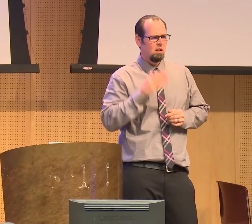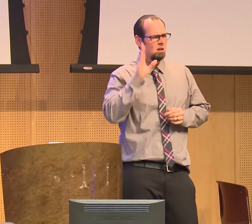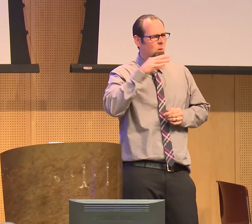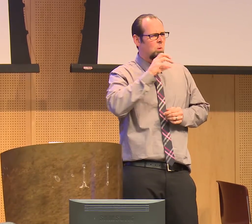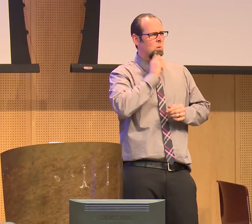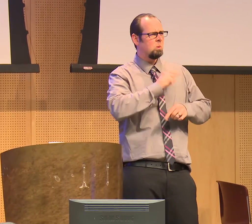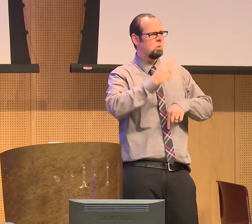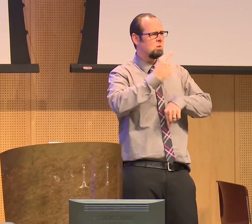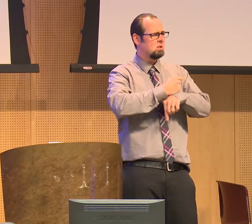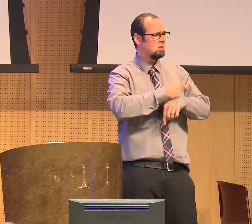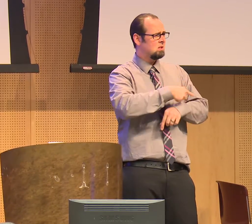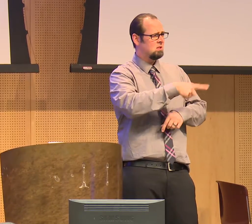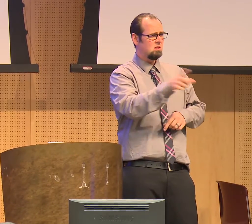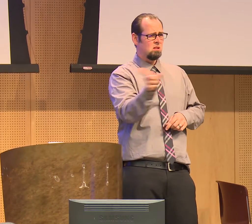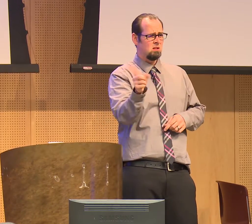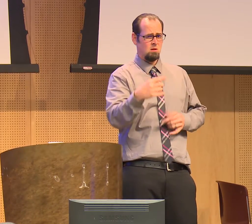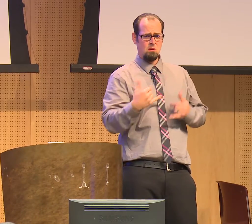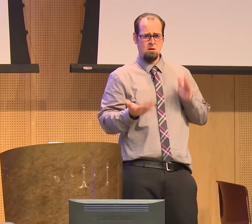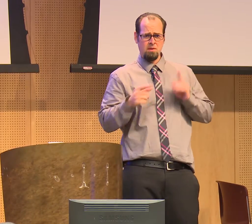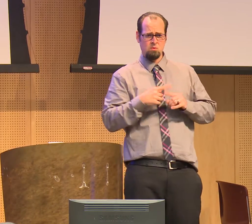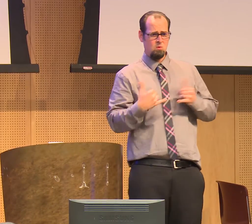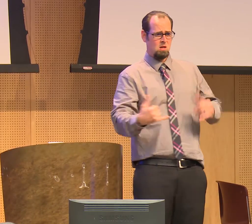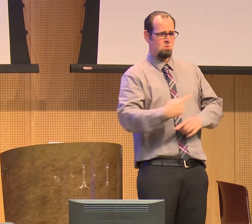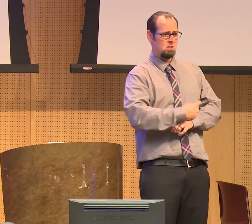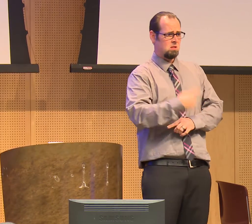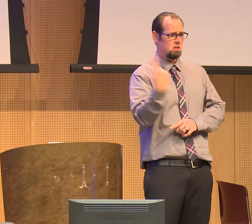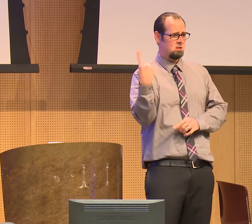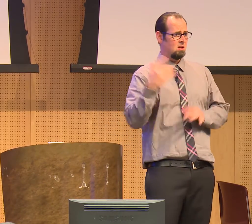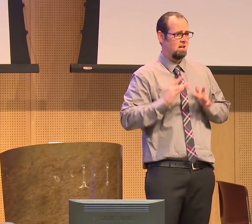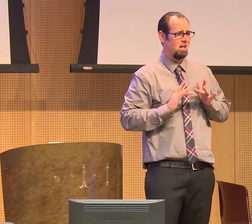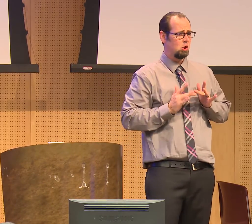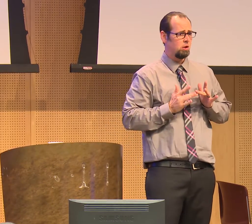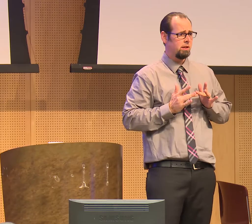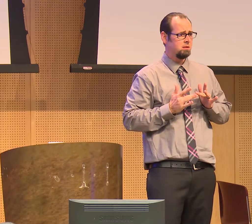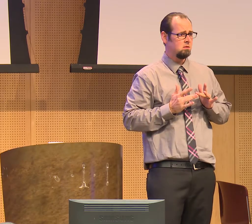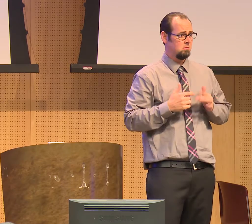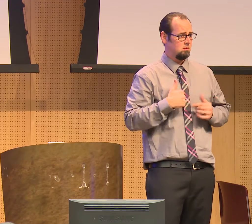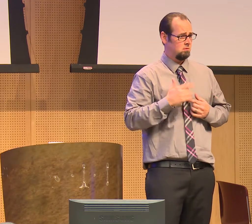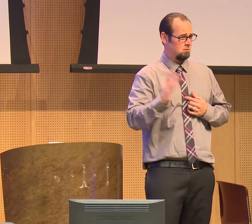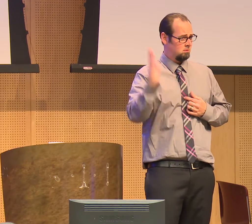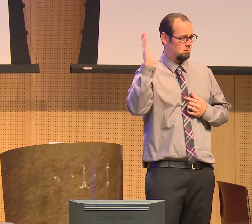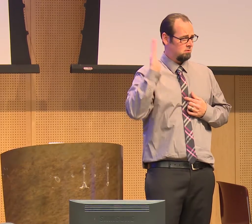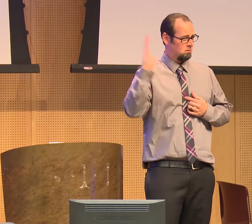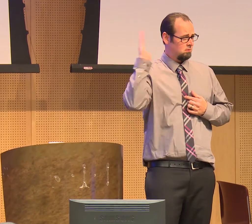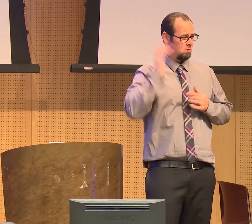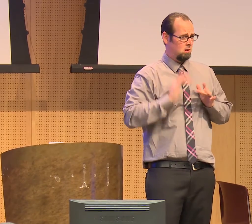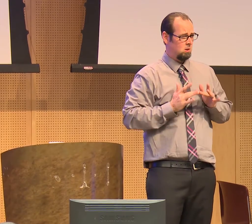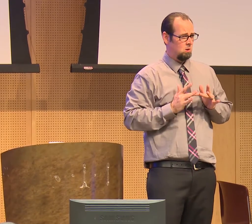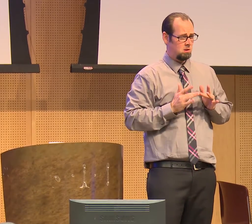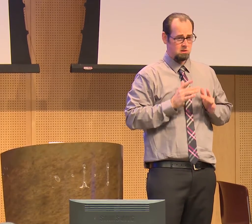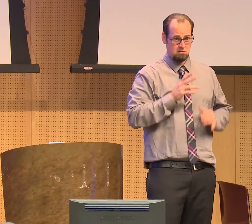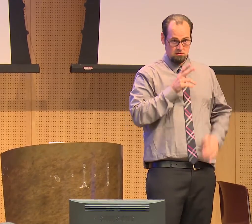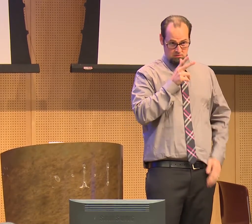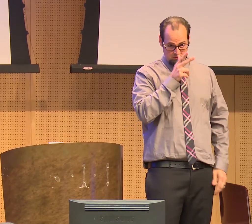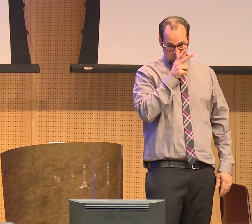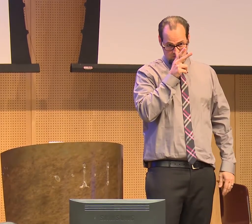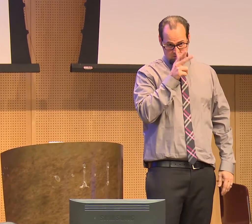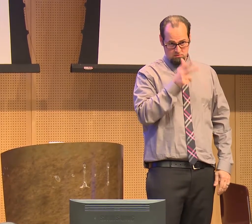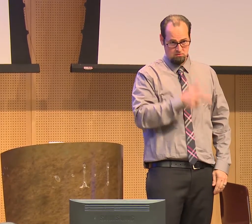I thought, well, maybe I should move. I checked online on the internet, and remember back